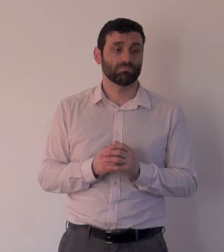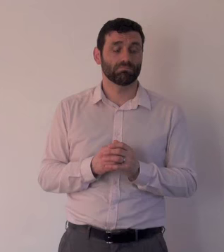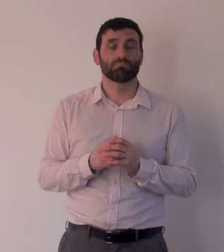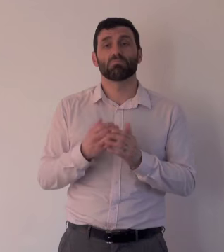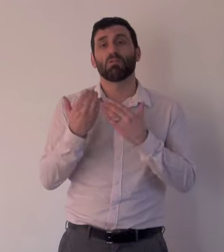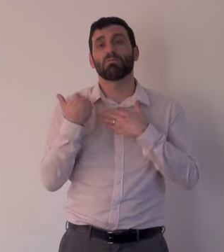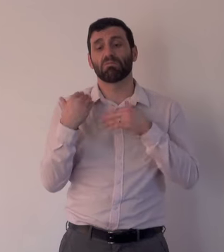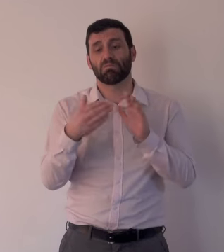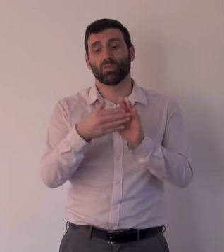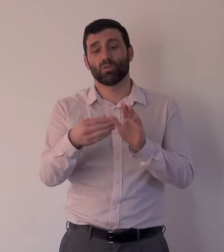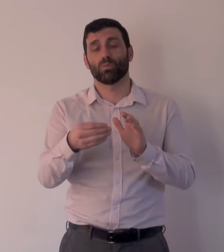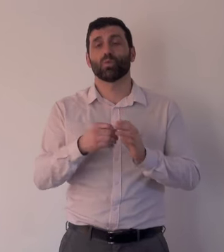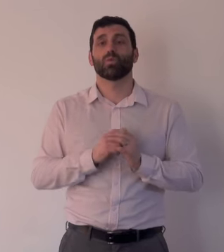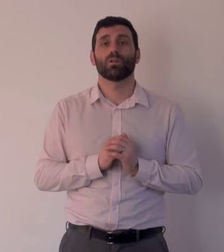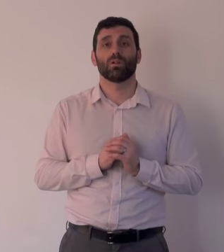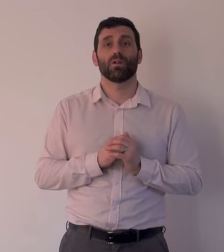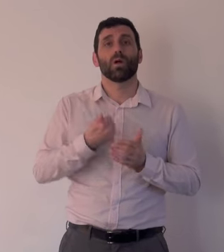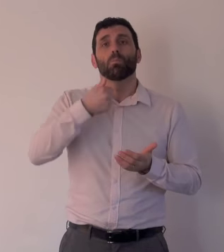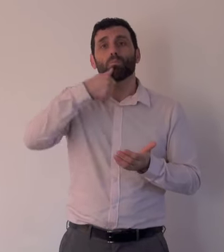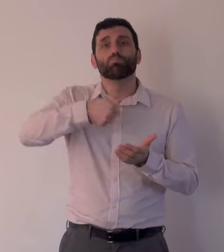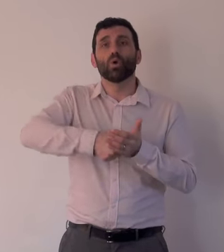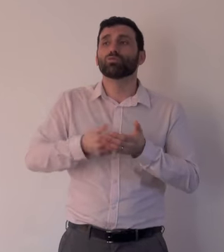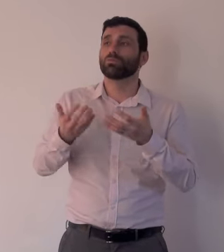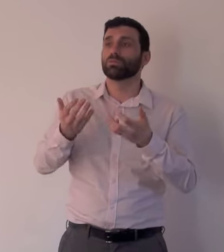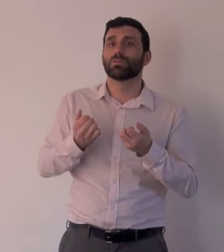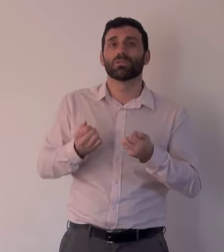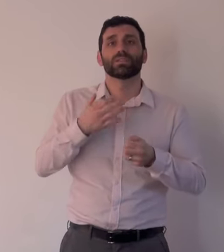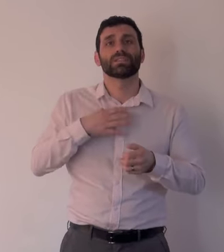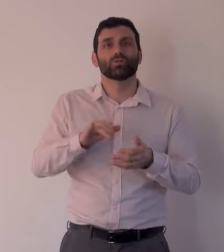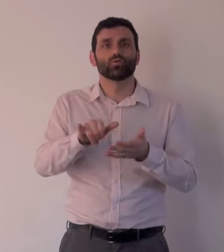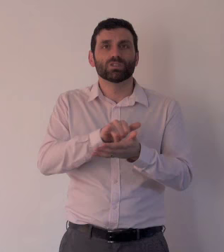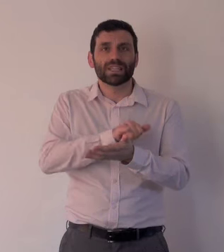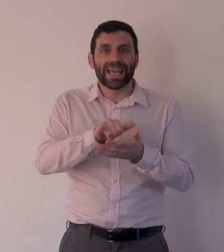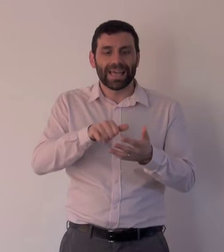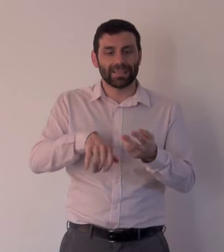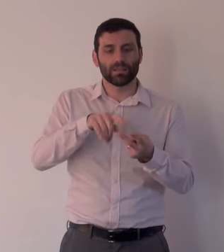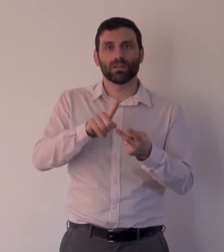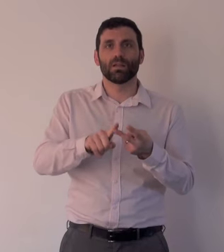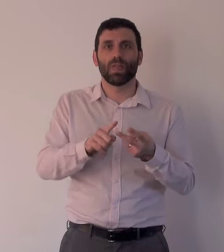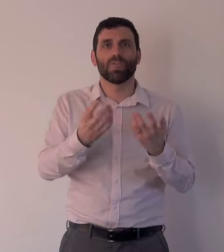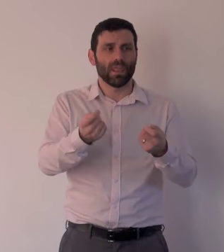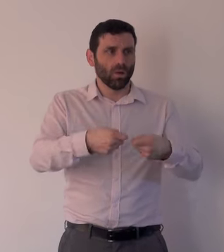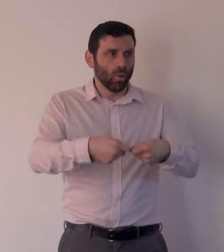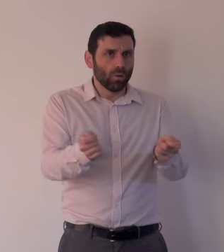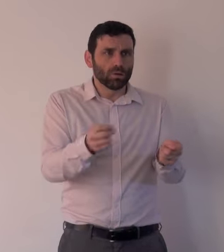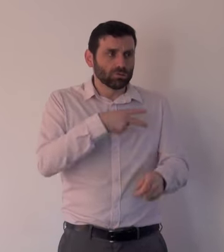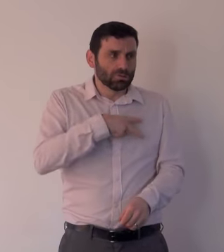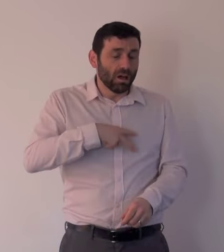You may need to be responsible for receiving post, to scan post and distribute it